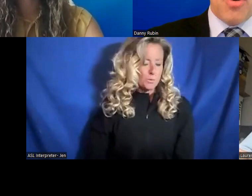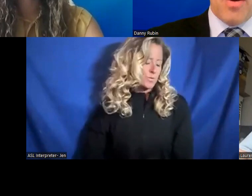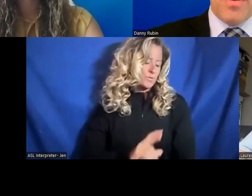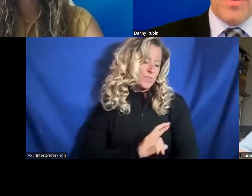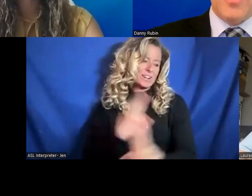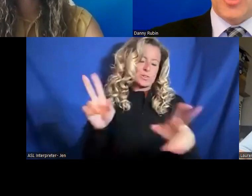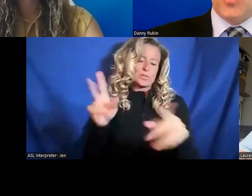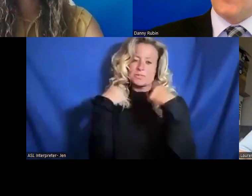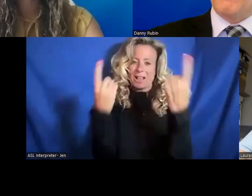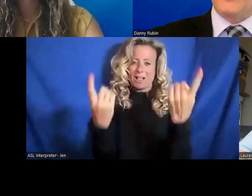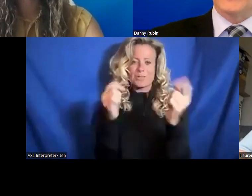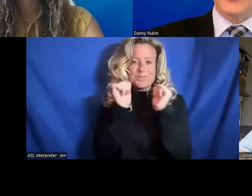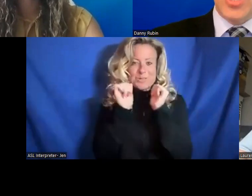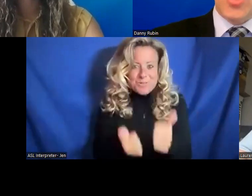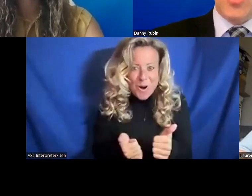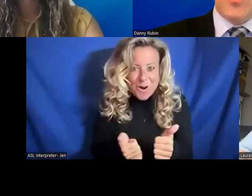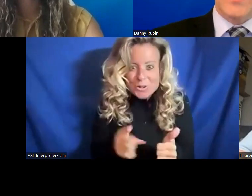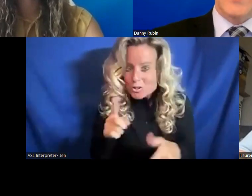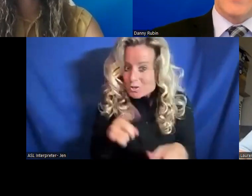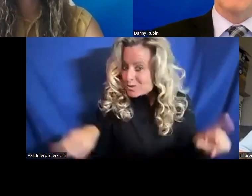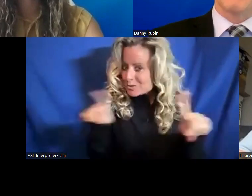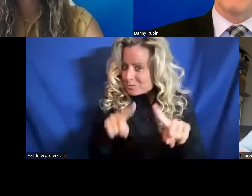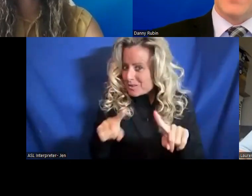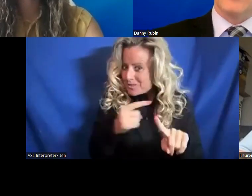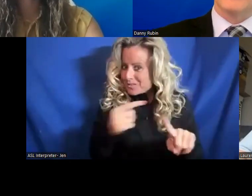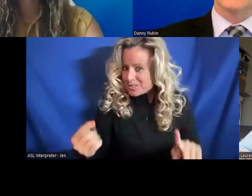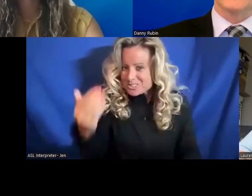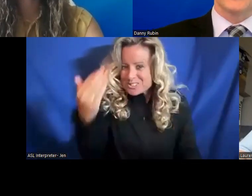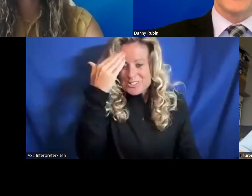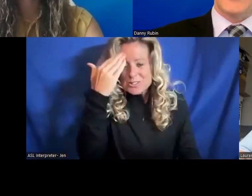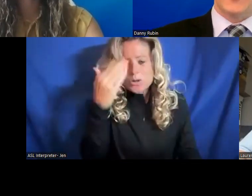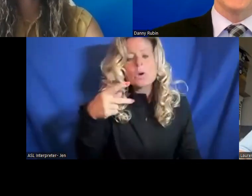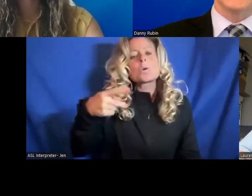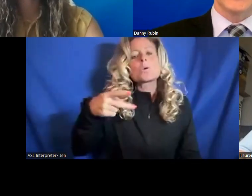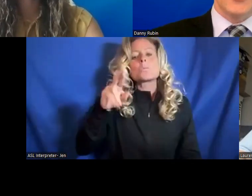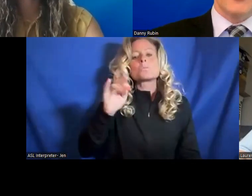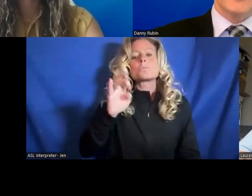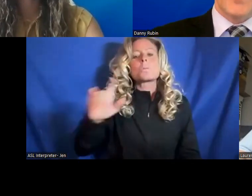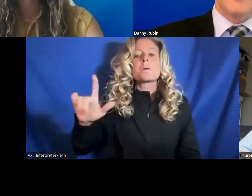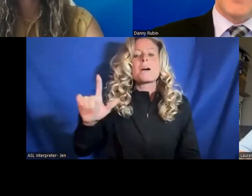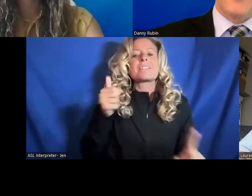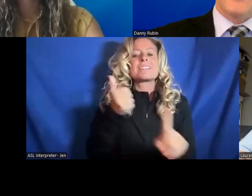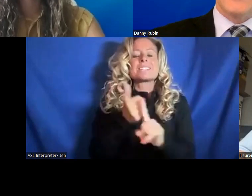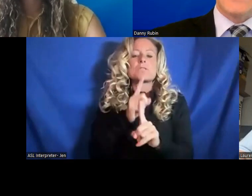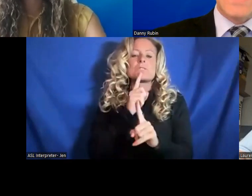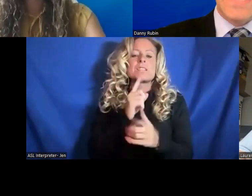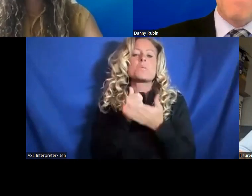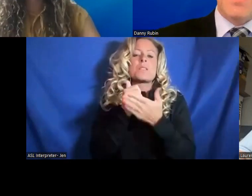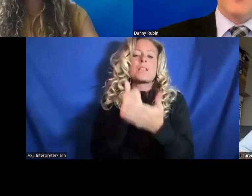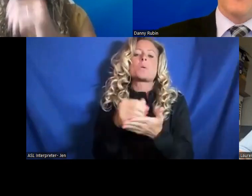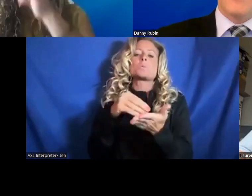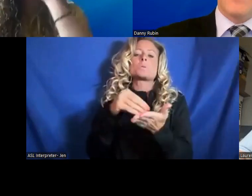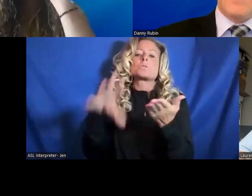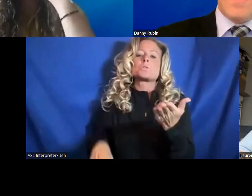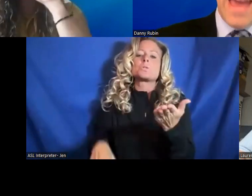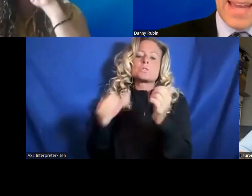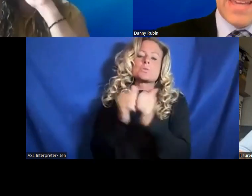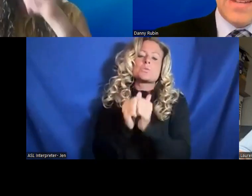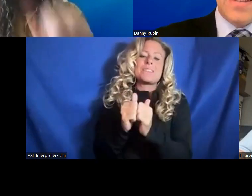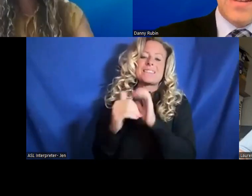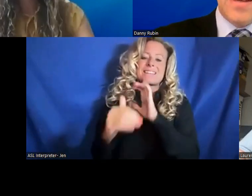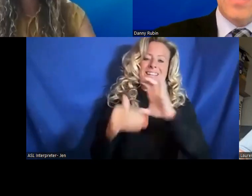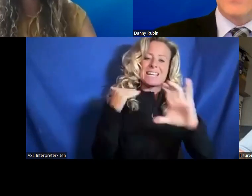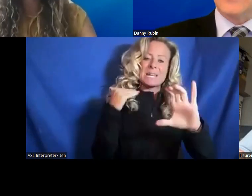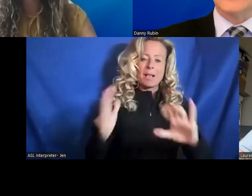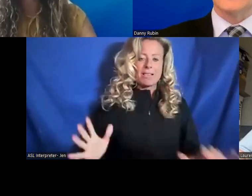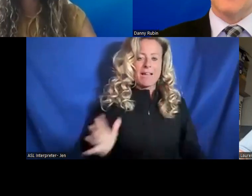it tomorrow. And so you're one of the first to know. And Propel is a tool that helps students with their email